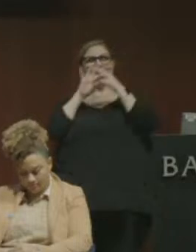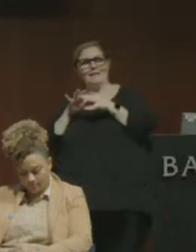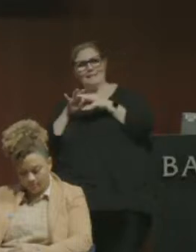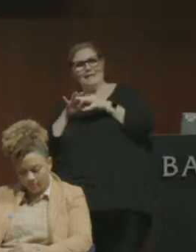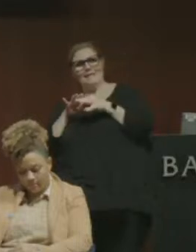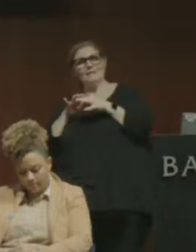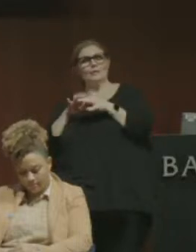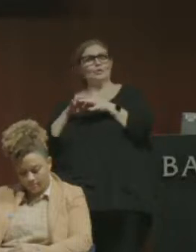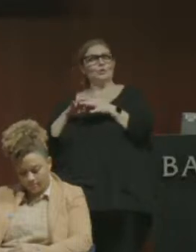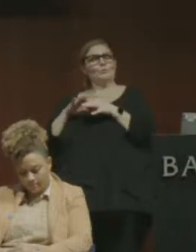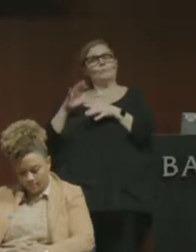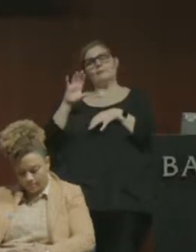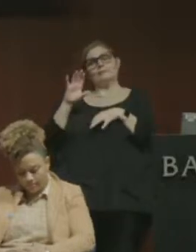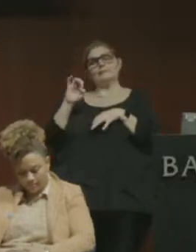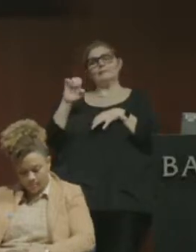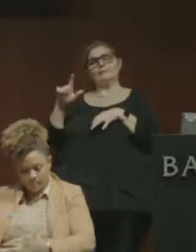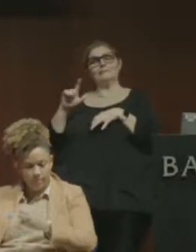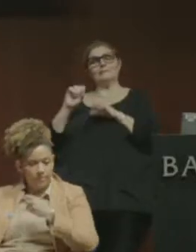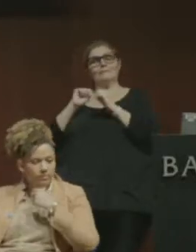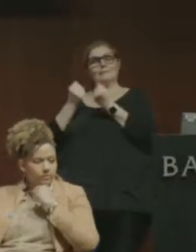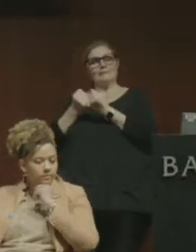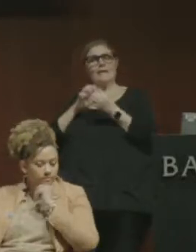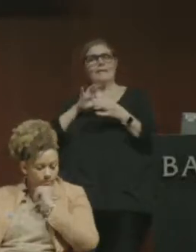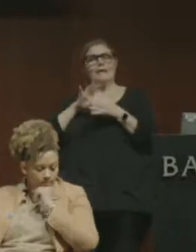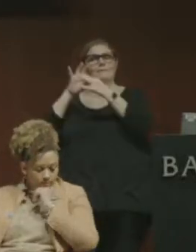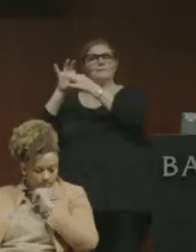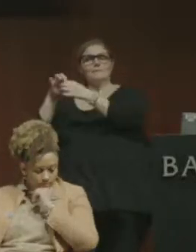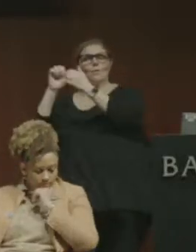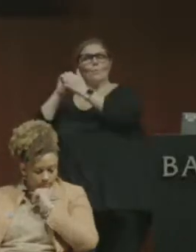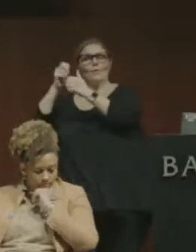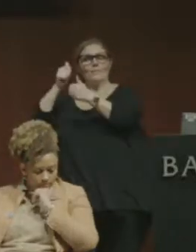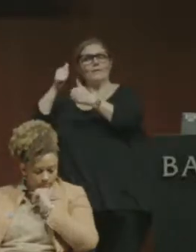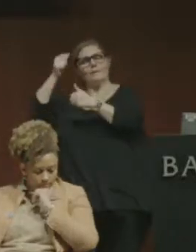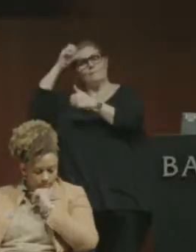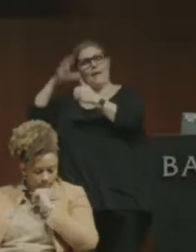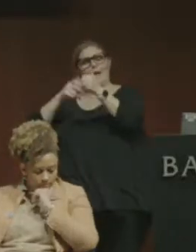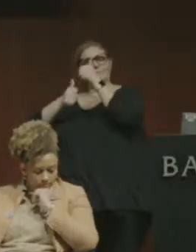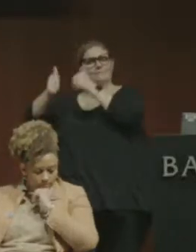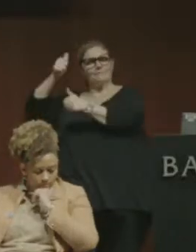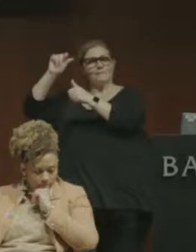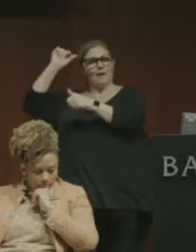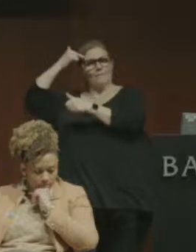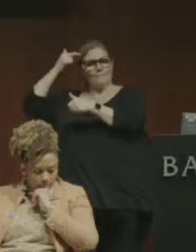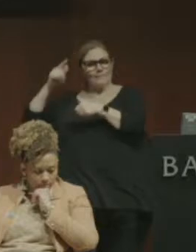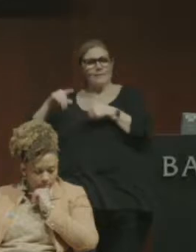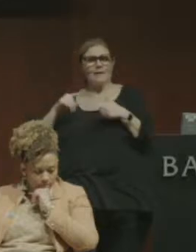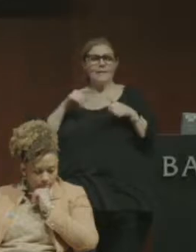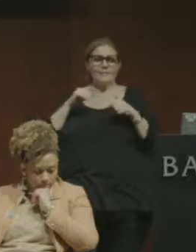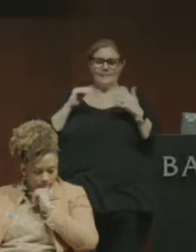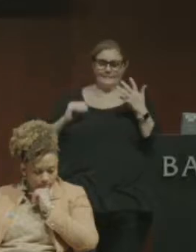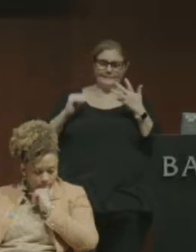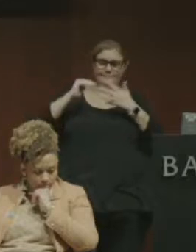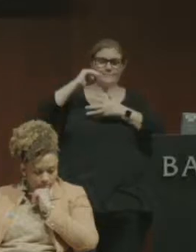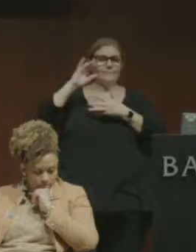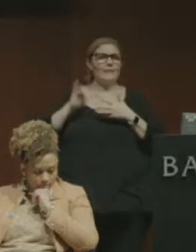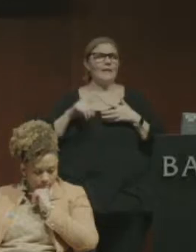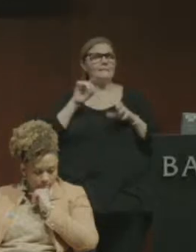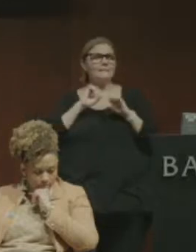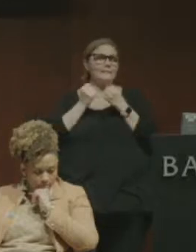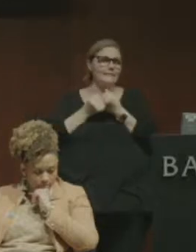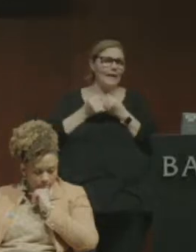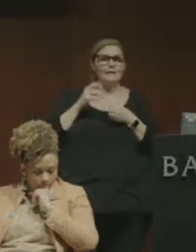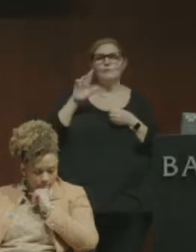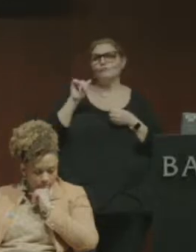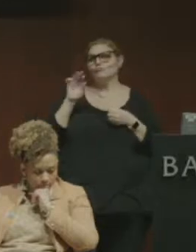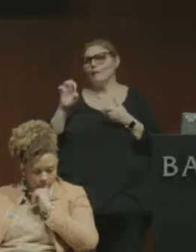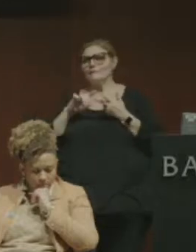civil society that could engage with the patriarchal state. In this hierarchy of nations or societies, race